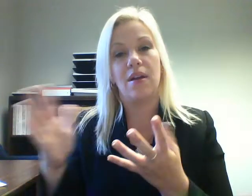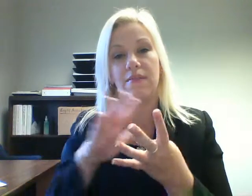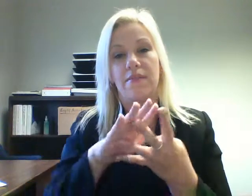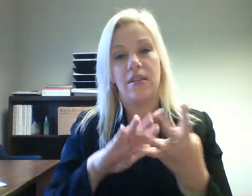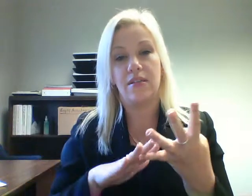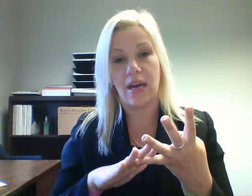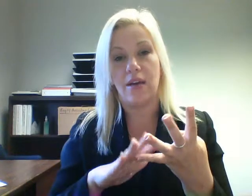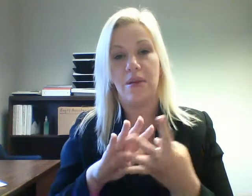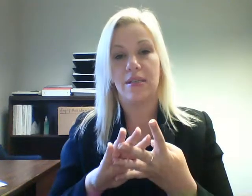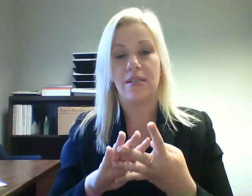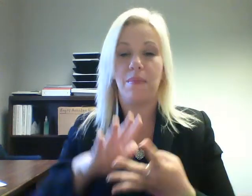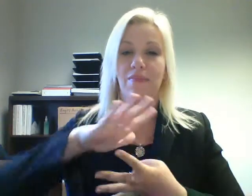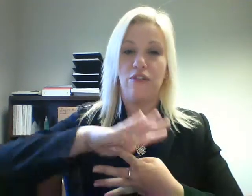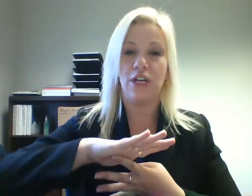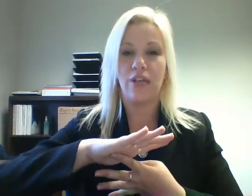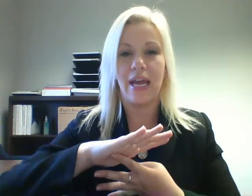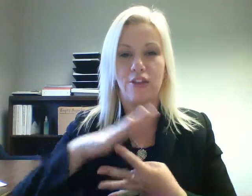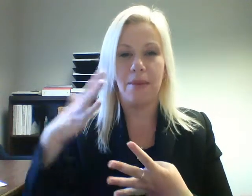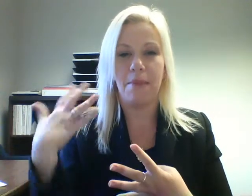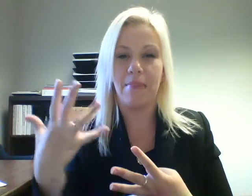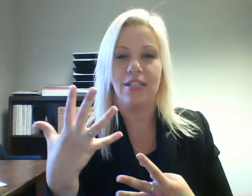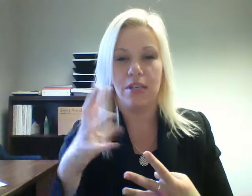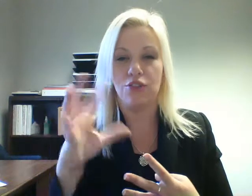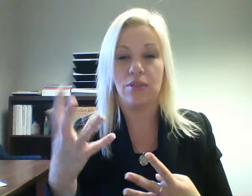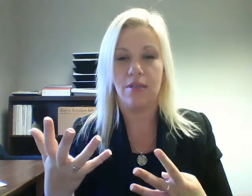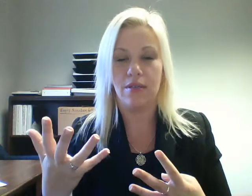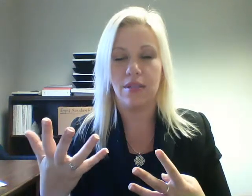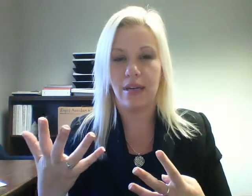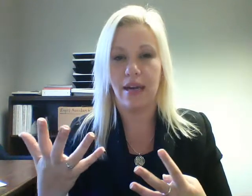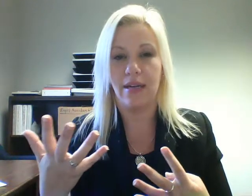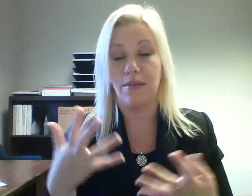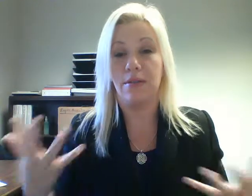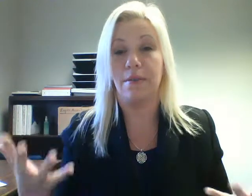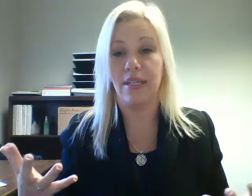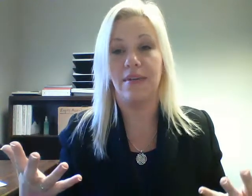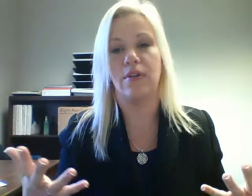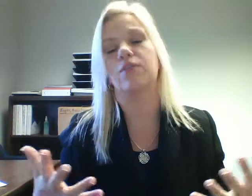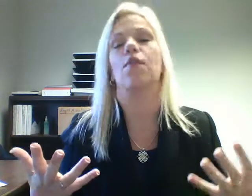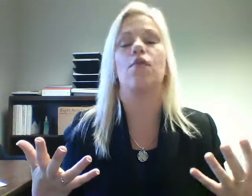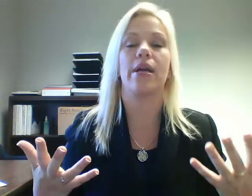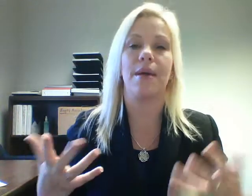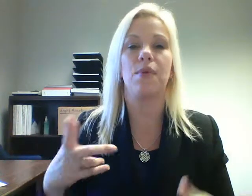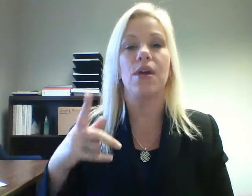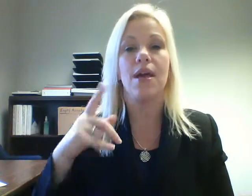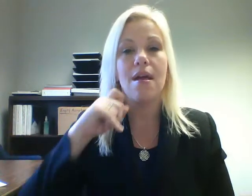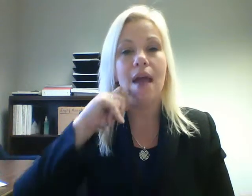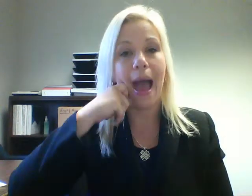of the sign could be the same, but if you change the hand shape, it might change the sign into something different. So for example,